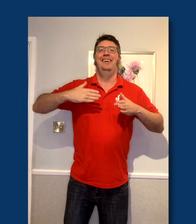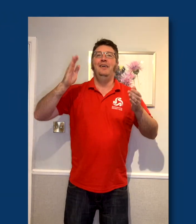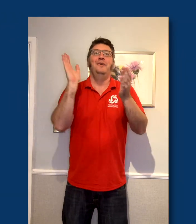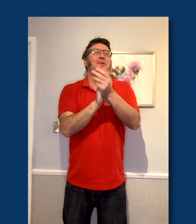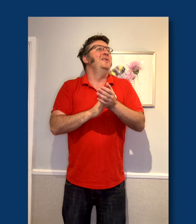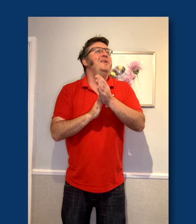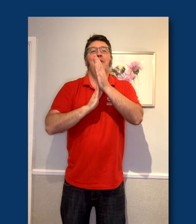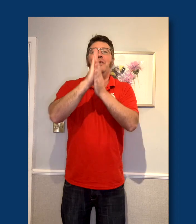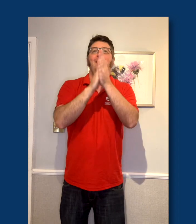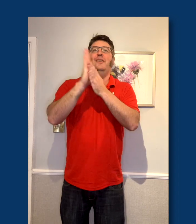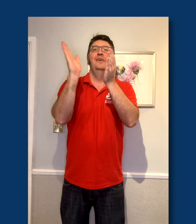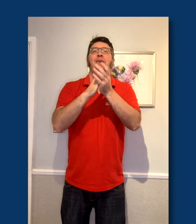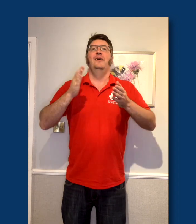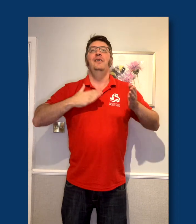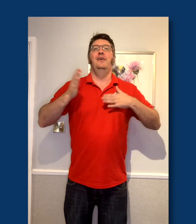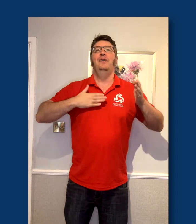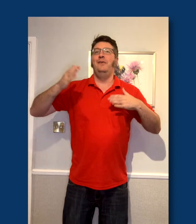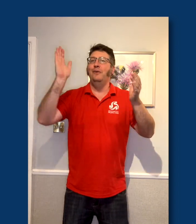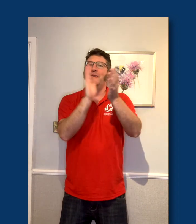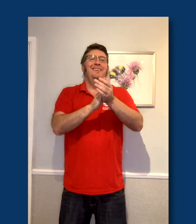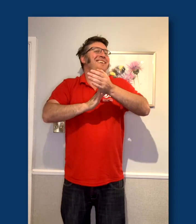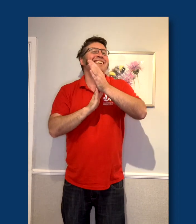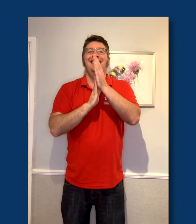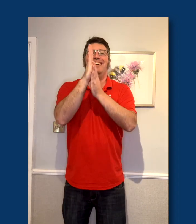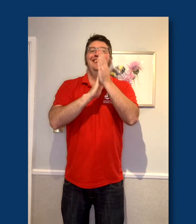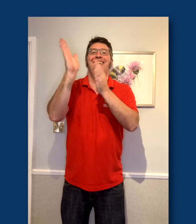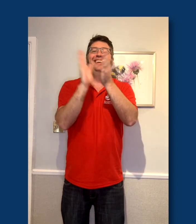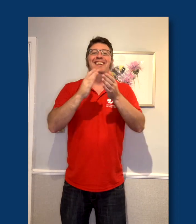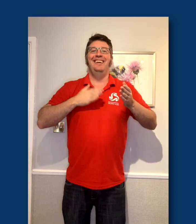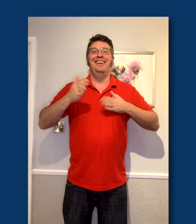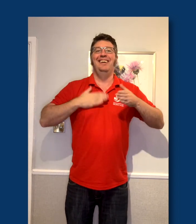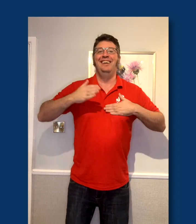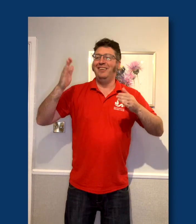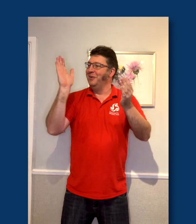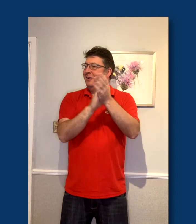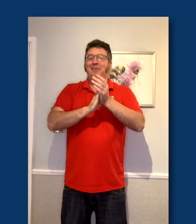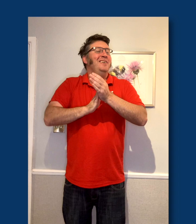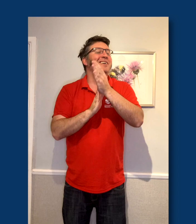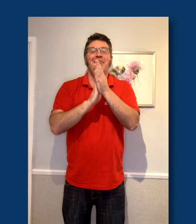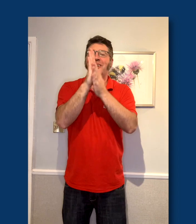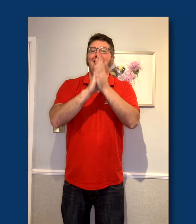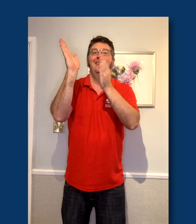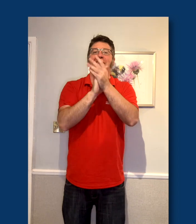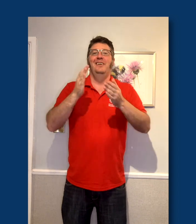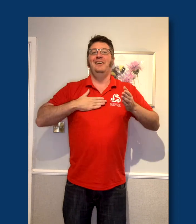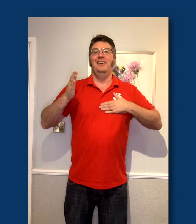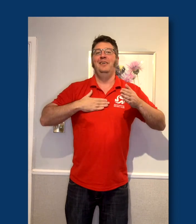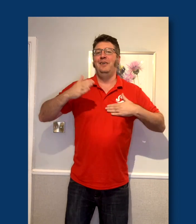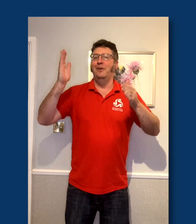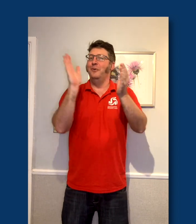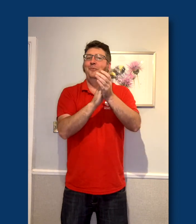In the ashtray, reminiscing on those past days. I thought you didn't know where my last name, but